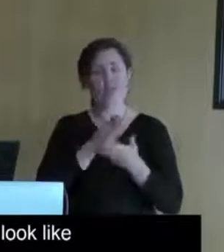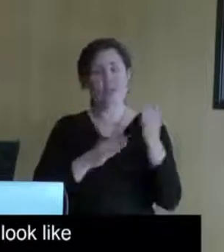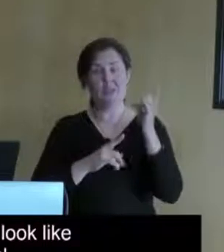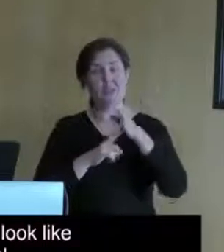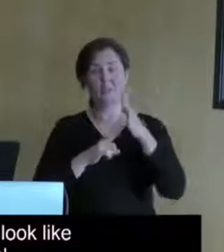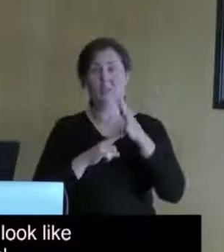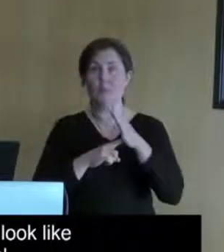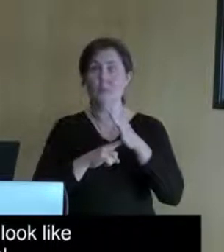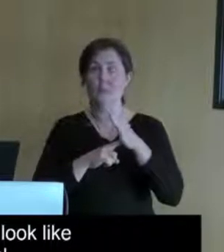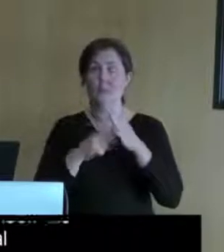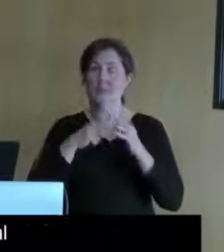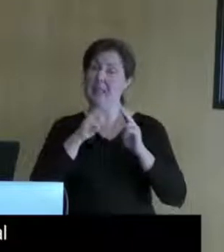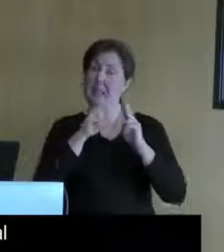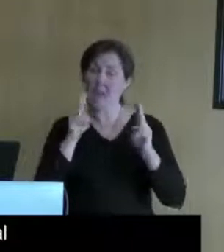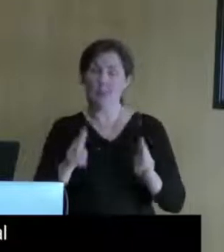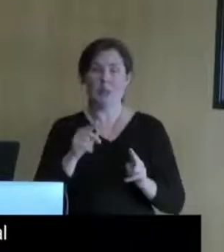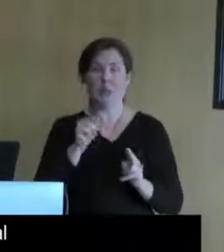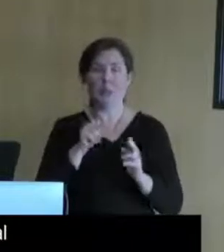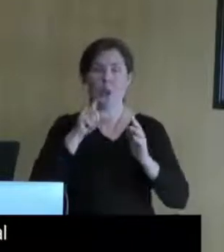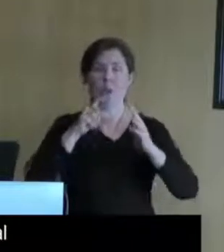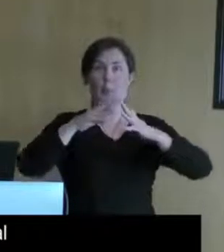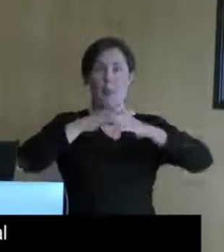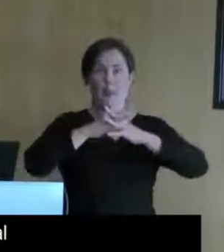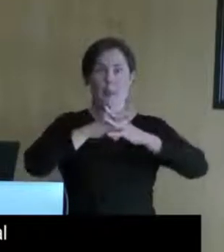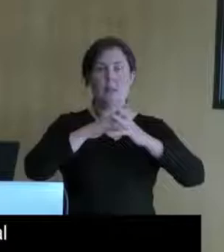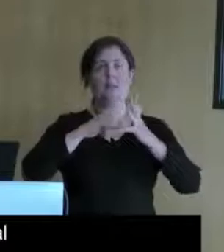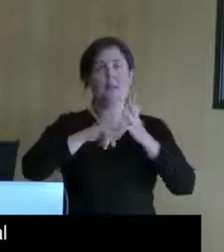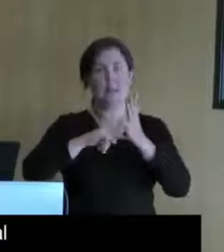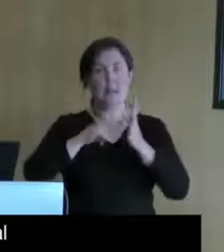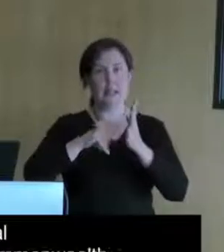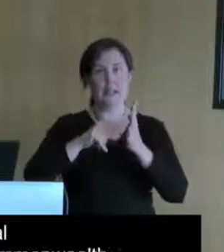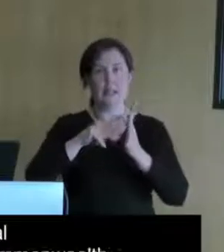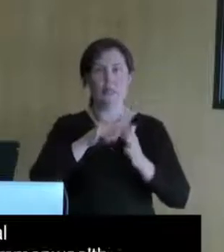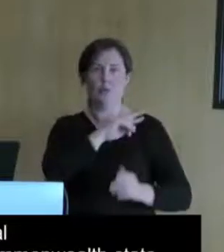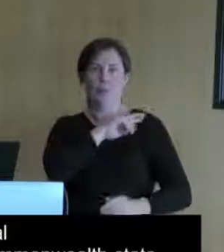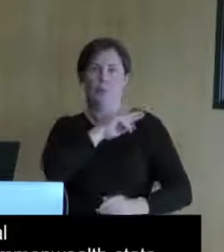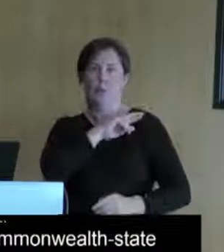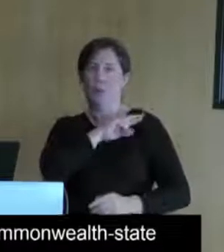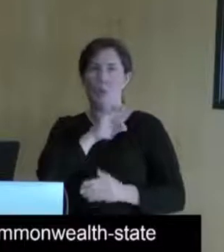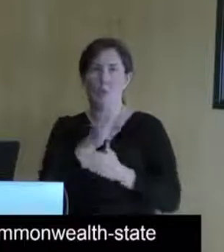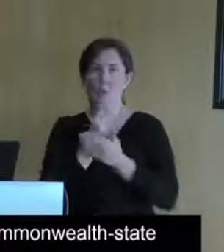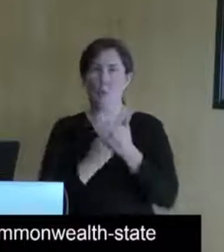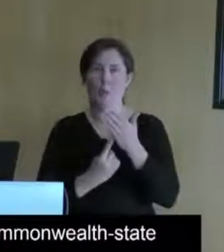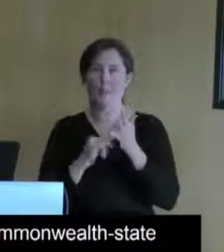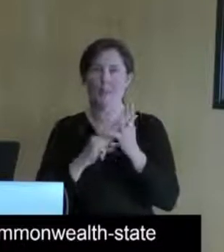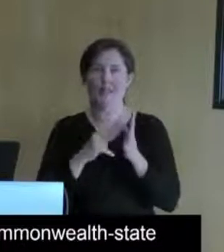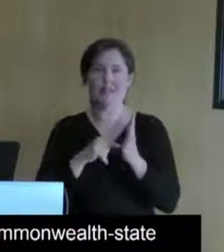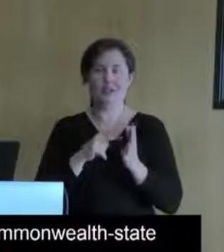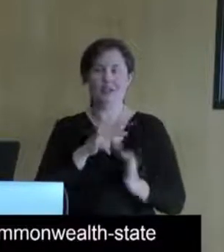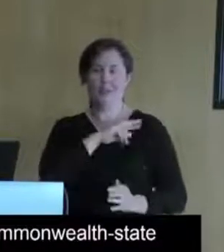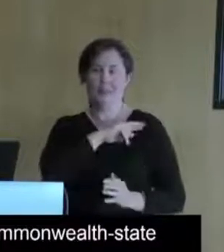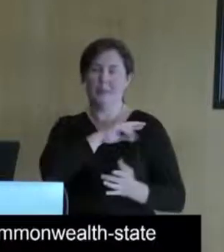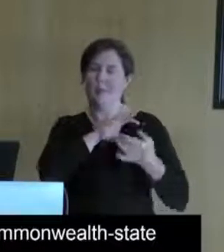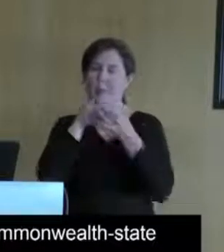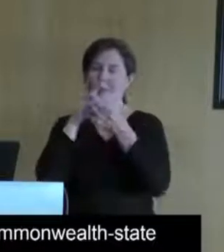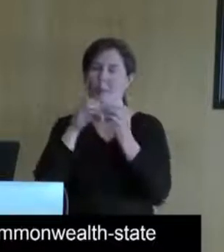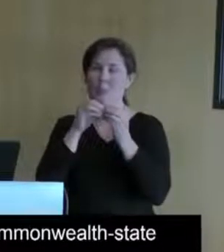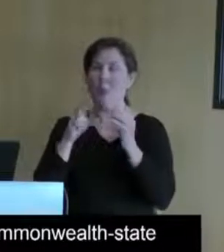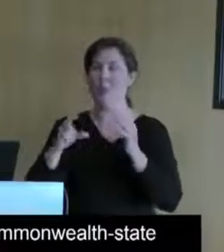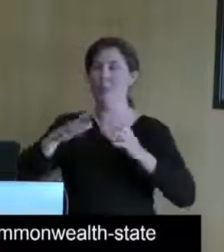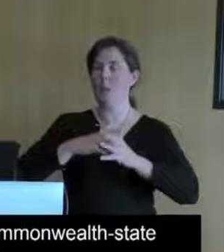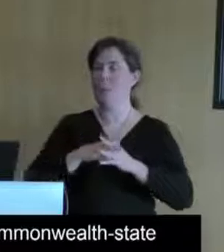if there was any hope of getting there. Now that, sorry to be political, but that doesn't look like it's on the horizon, but that's